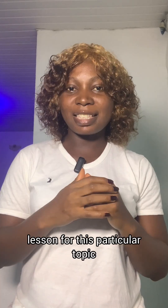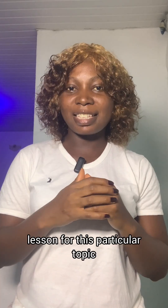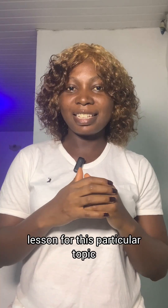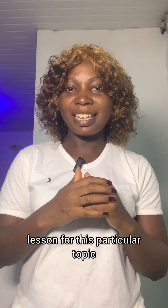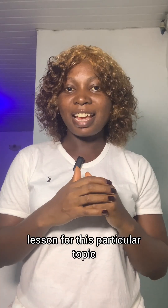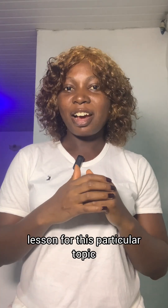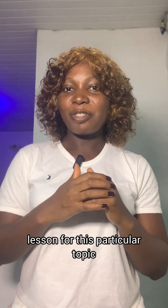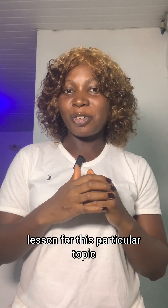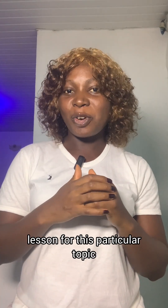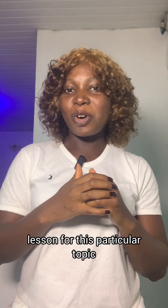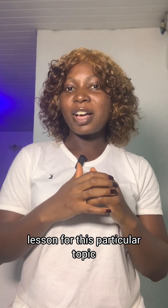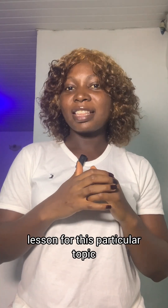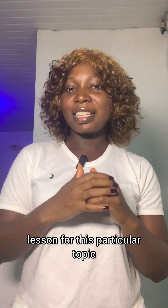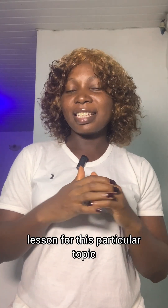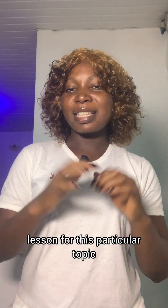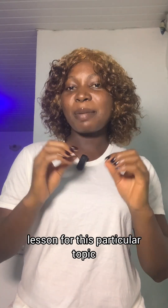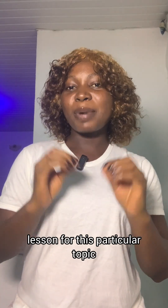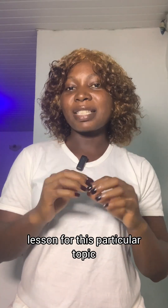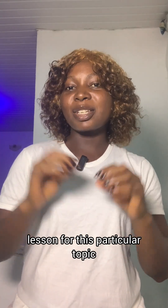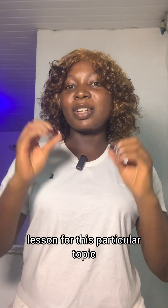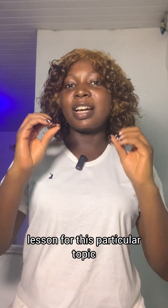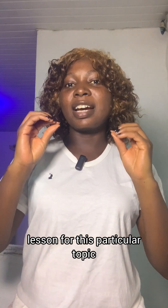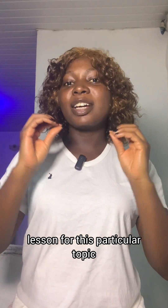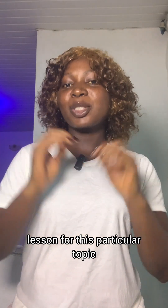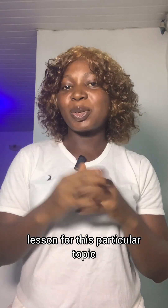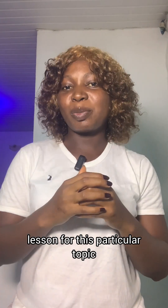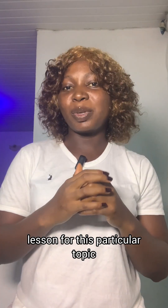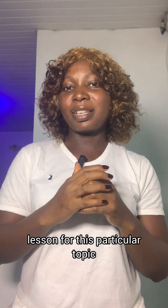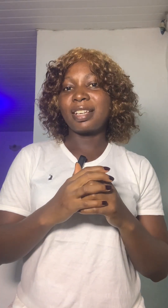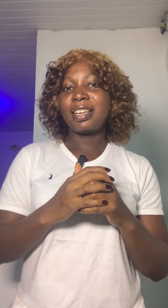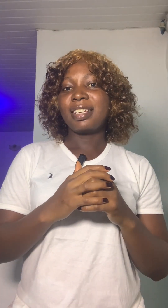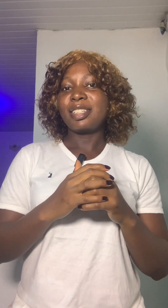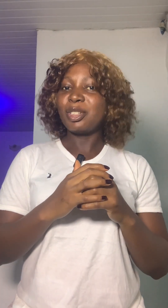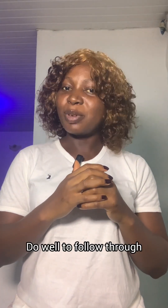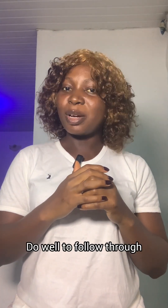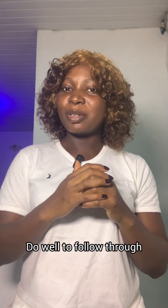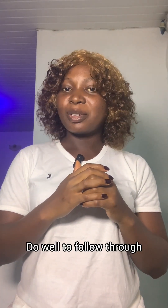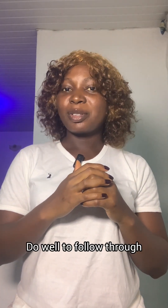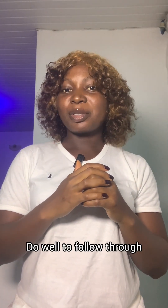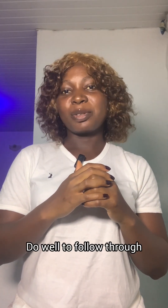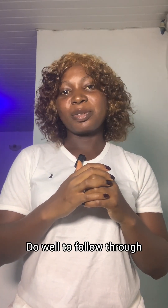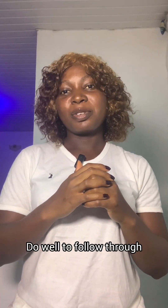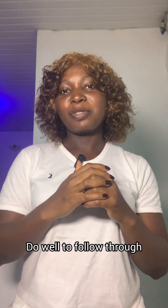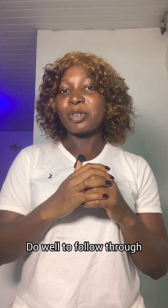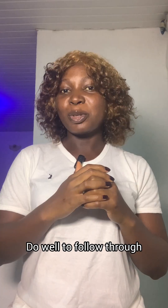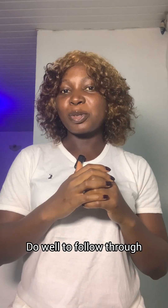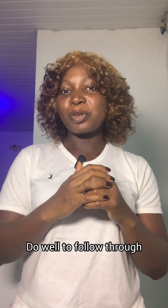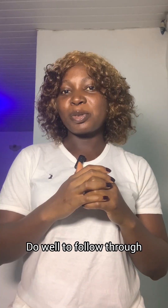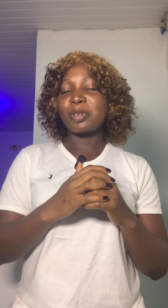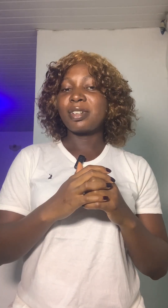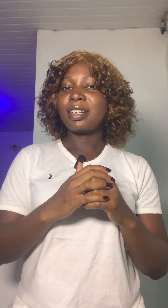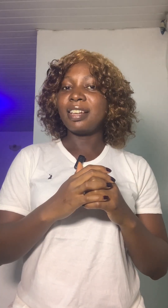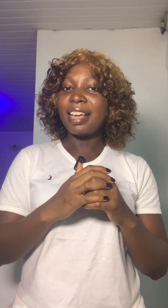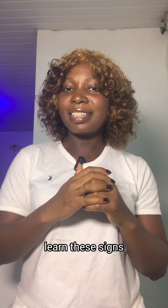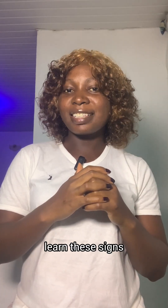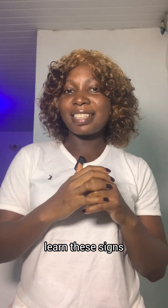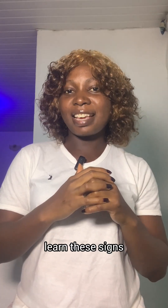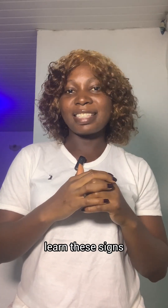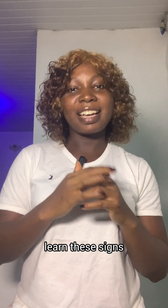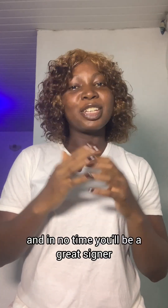lesson for this particular topic. Do well to follow through, learn these signs, and